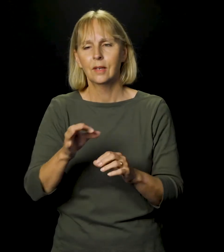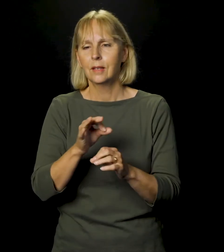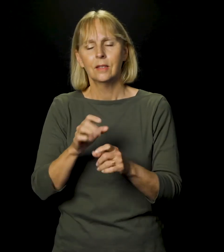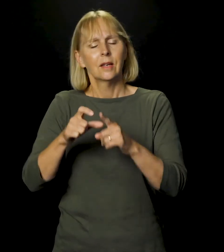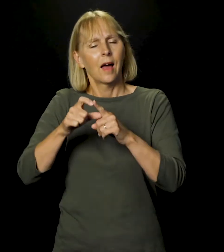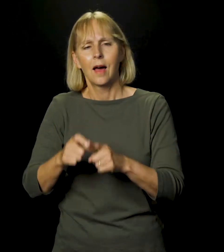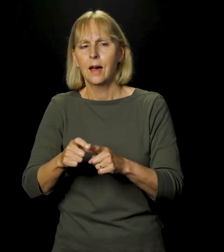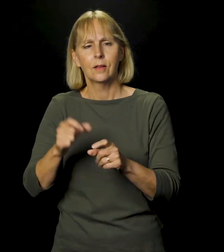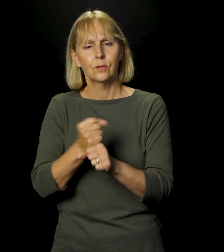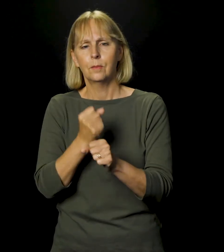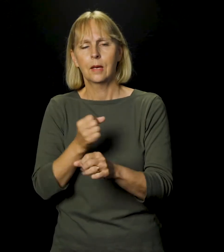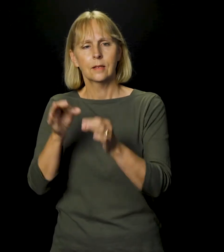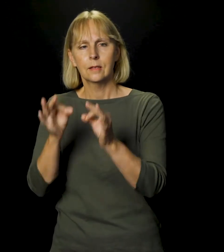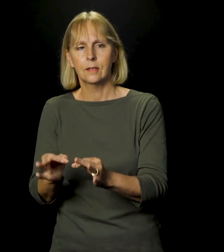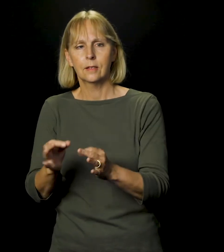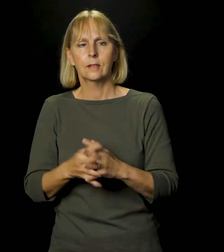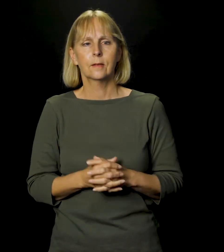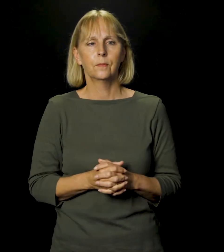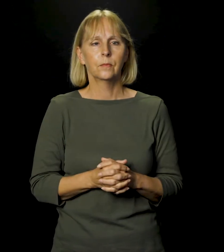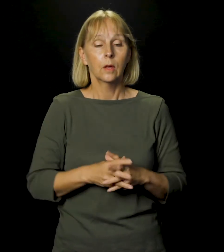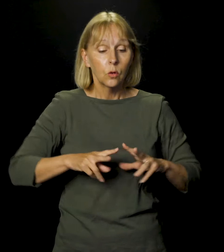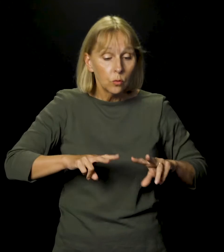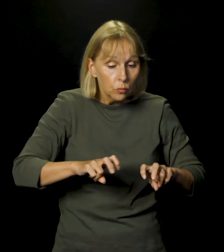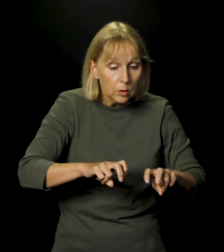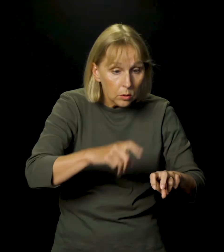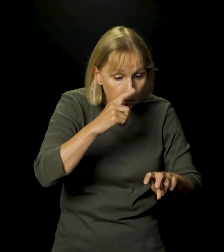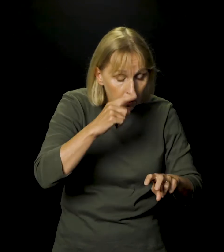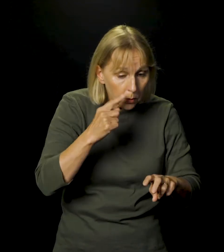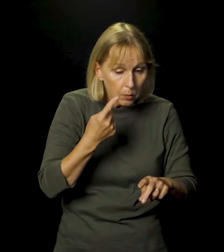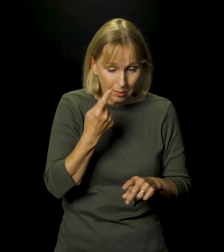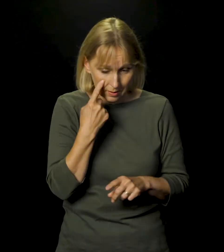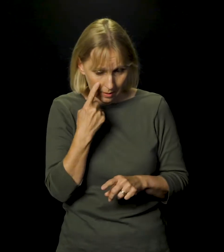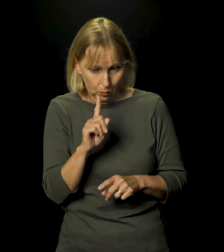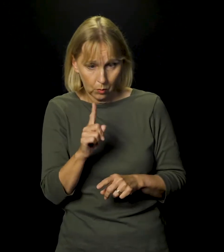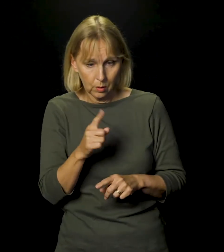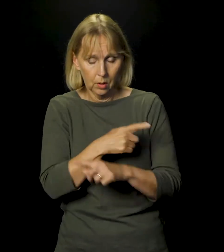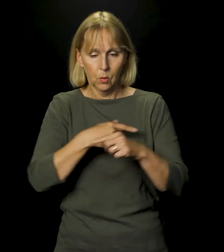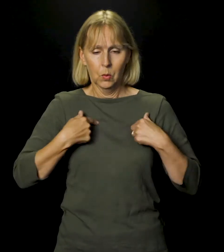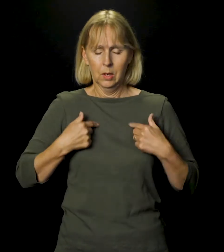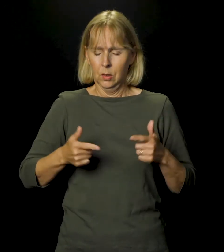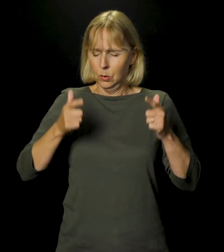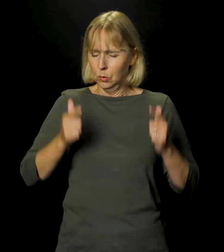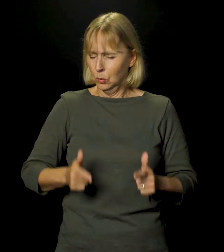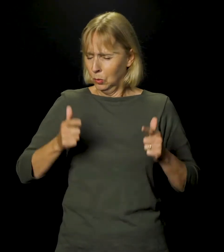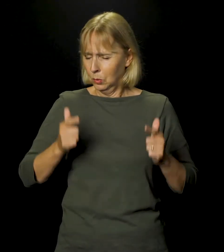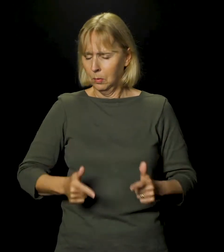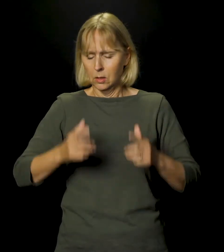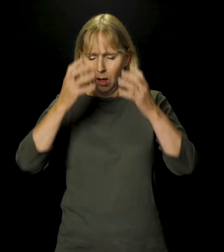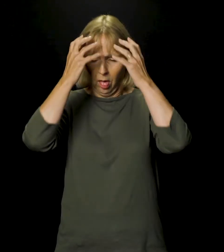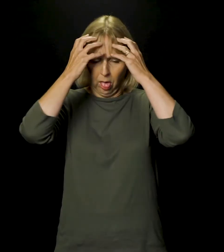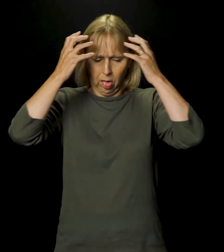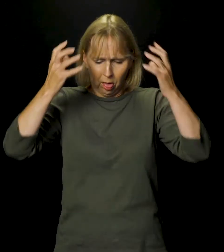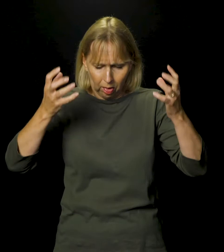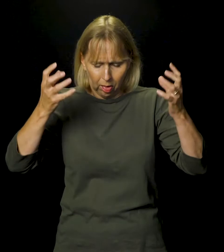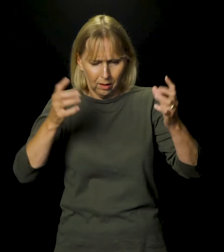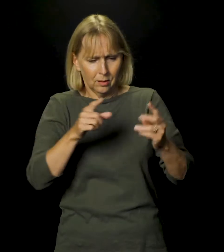And researchers have observed that we become so overwhelmed by choice that decision fatigue even distorts